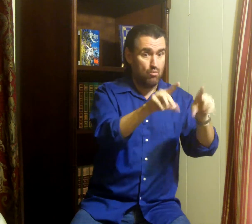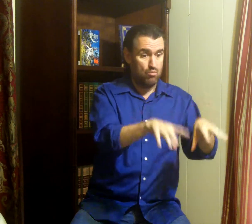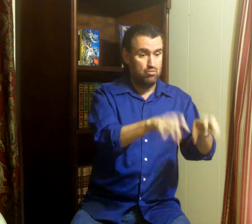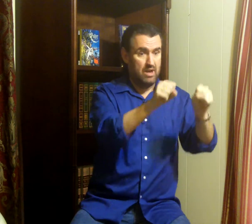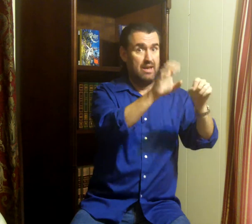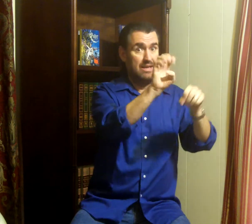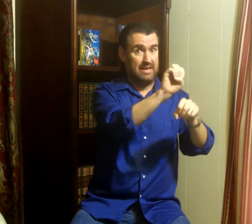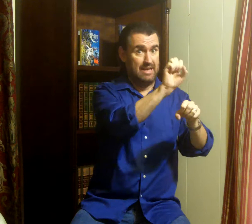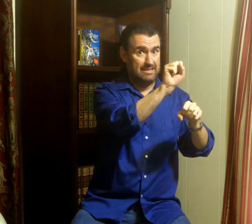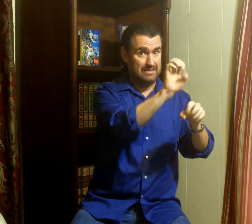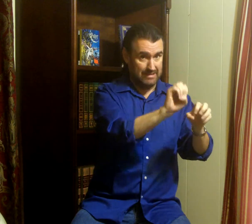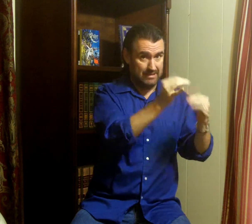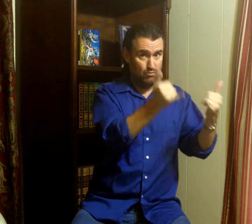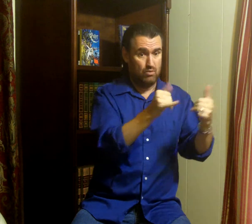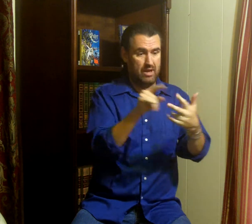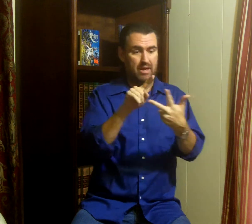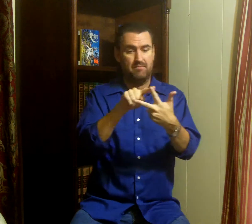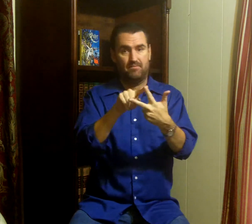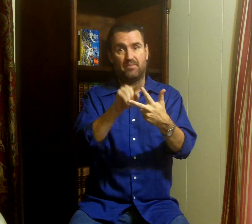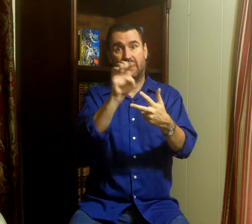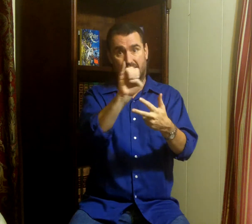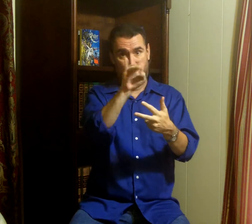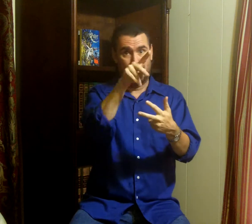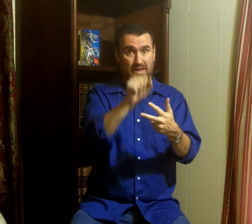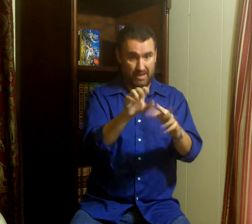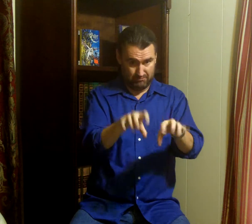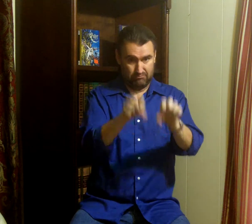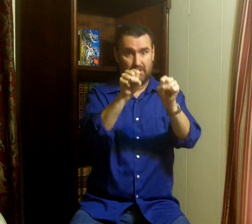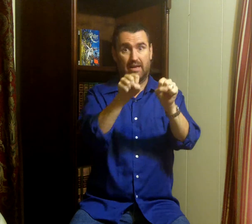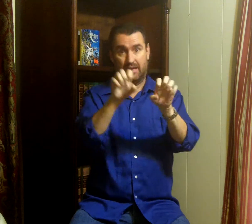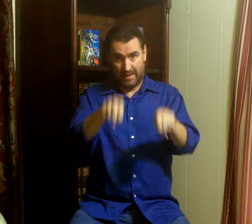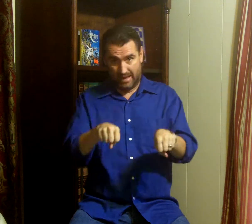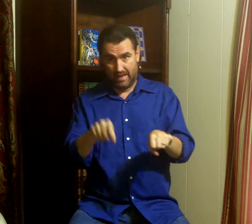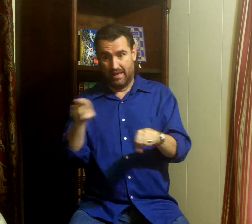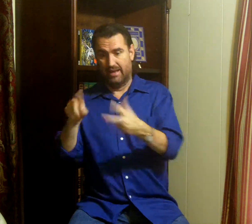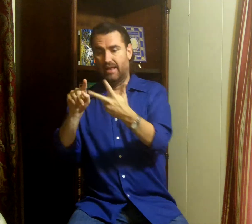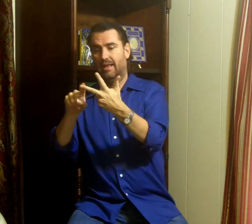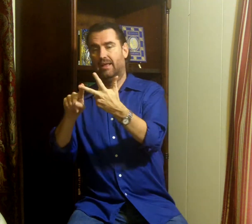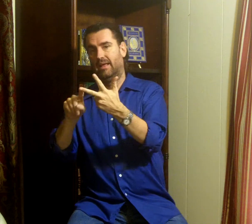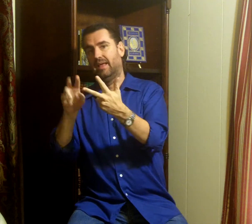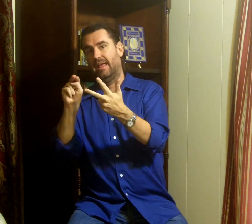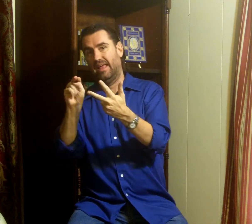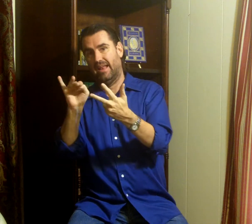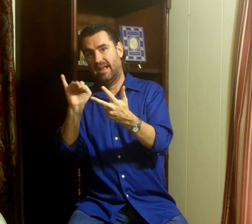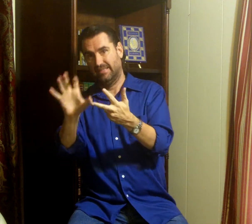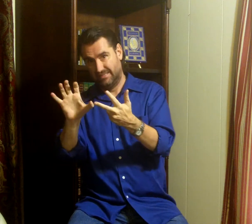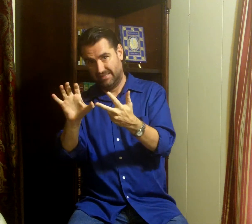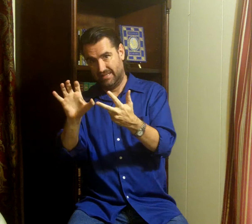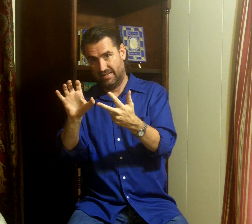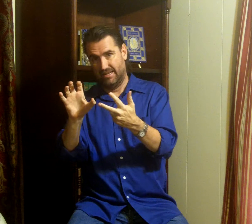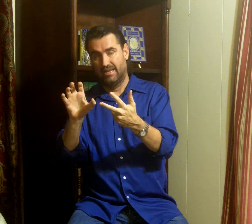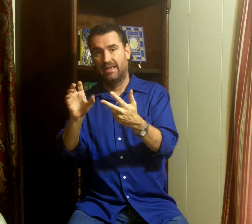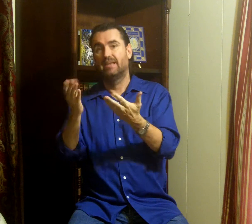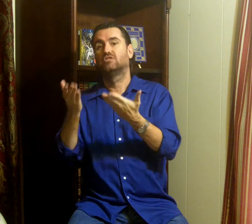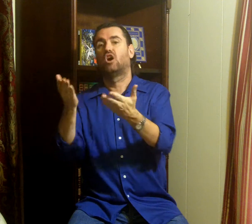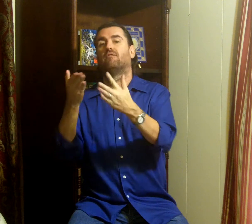And then the last one is the NIC. And the NIC certification is offered through the Registry of Interpreters for the Deaf at